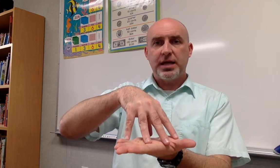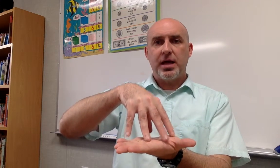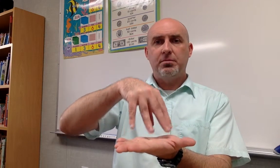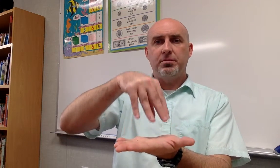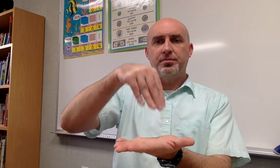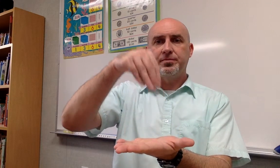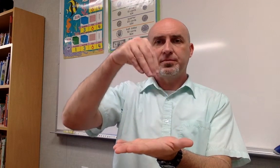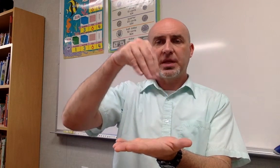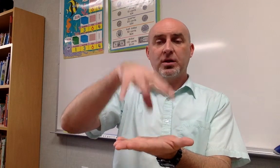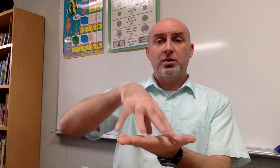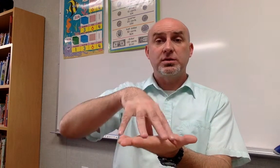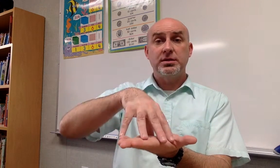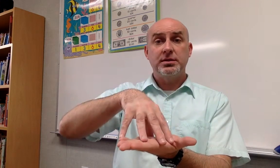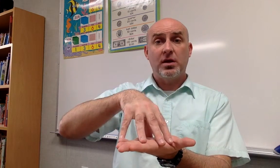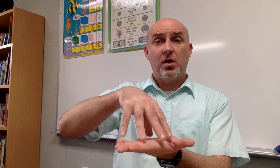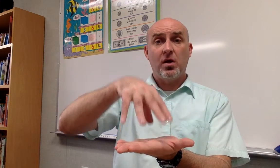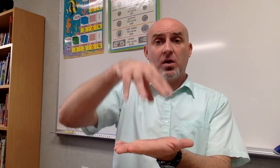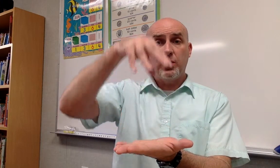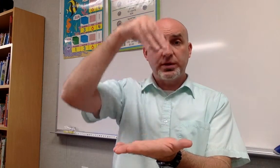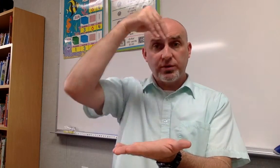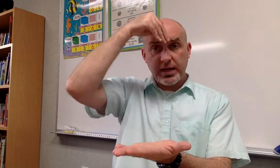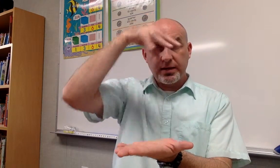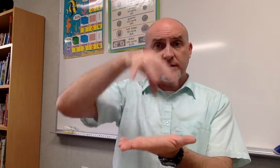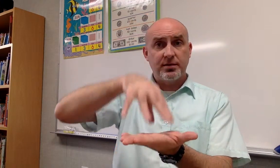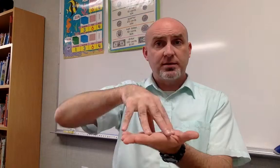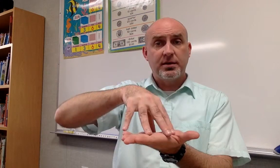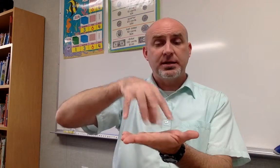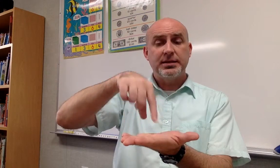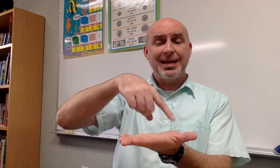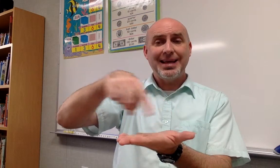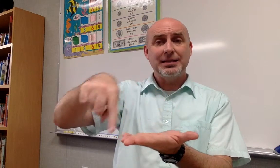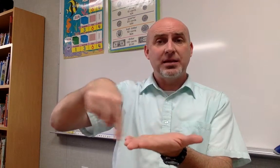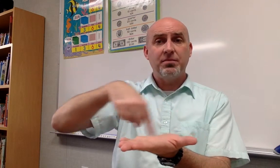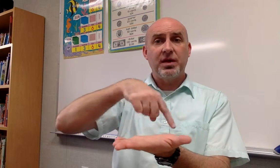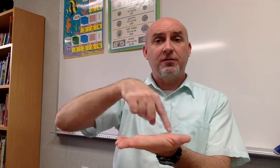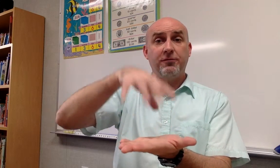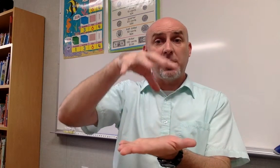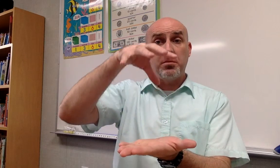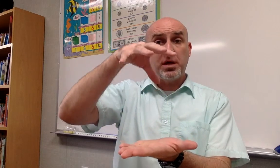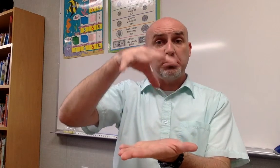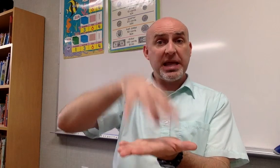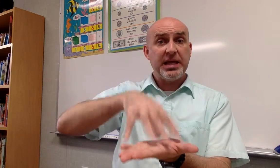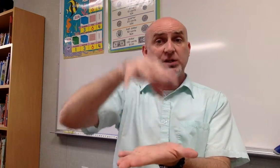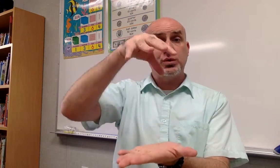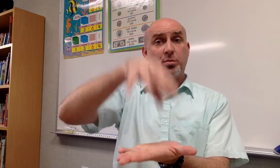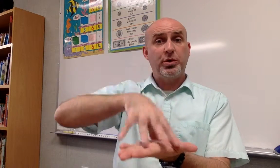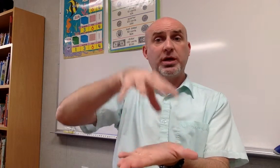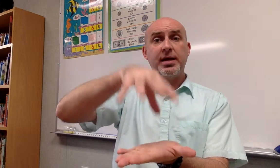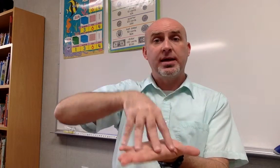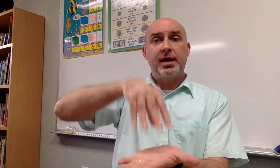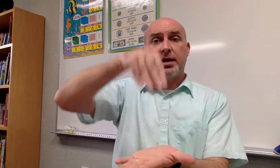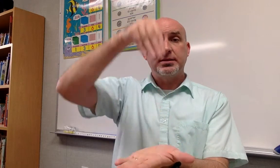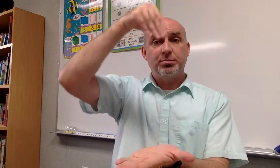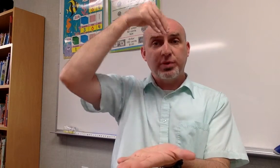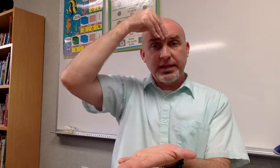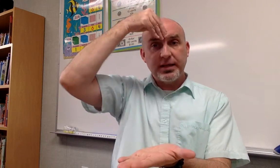up, and closes all the way to your head. Taking something from a page or a book and putting it in your